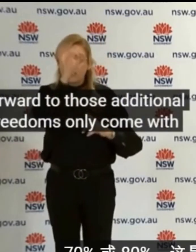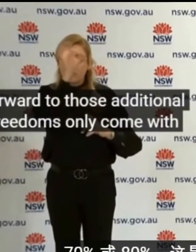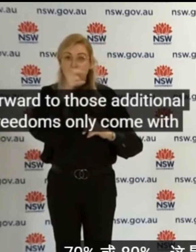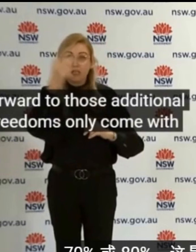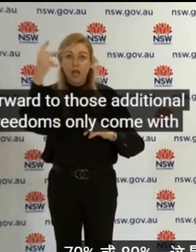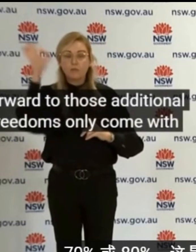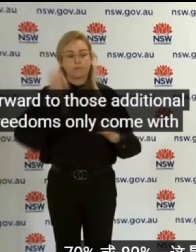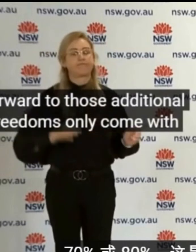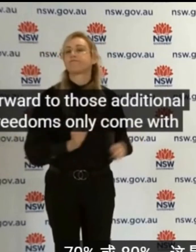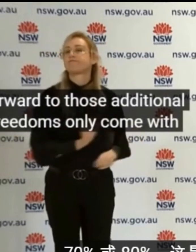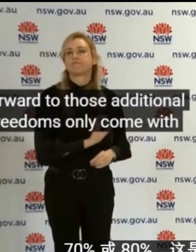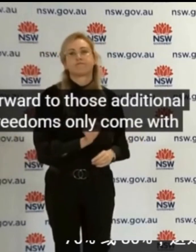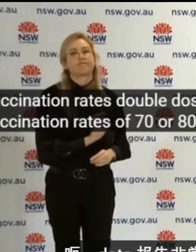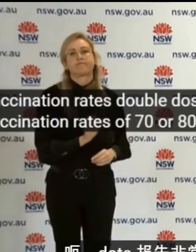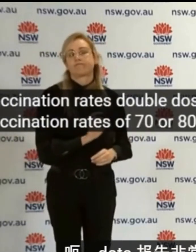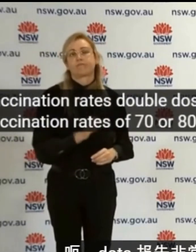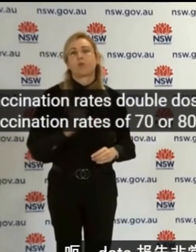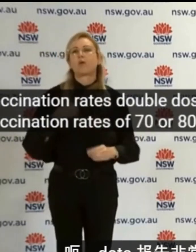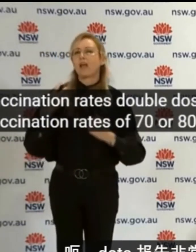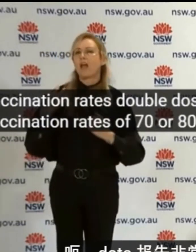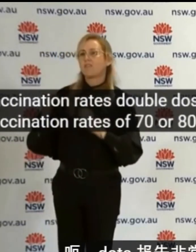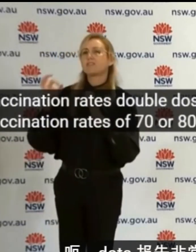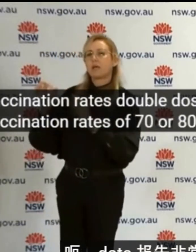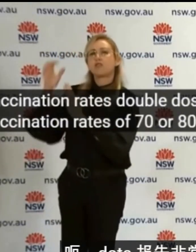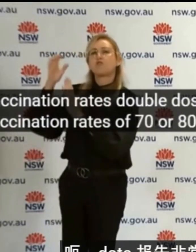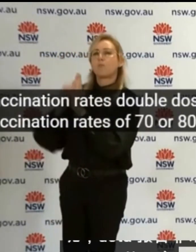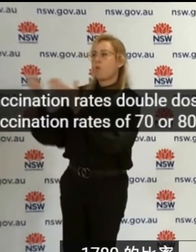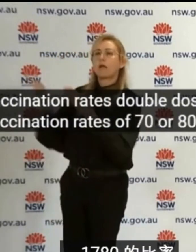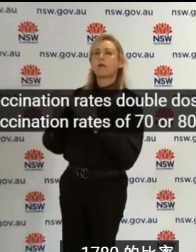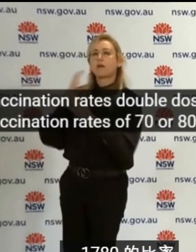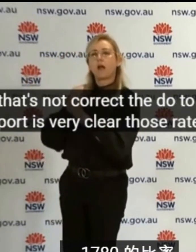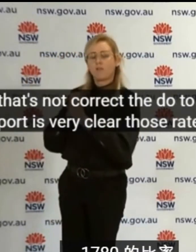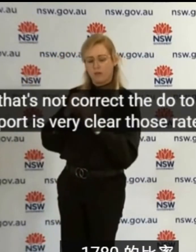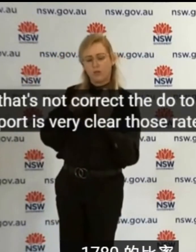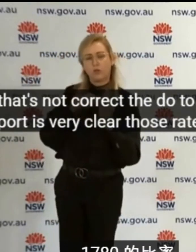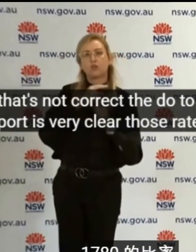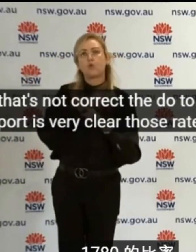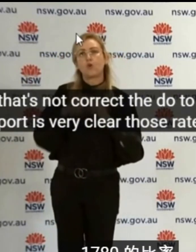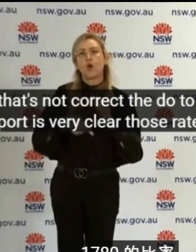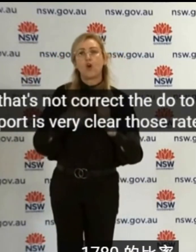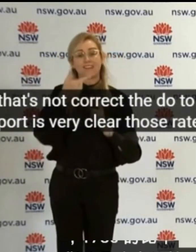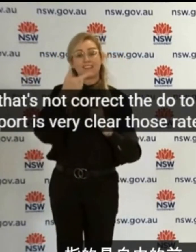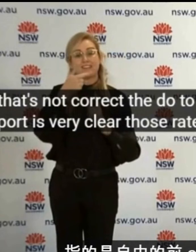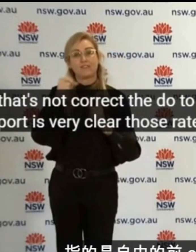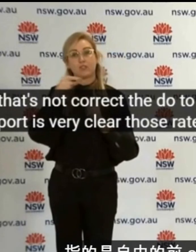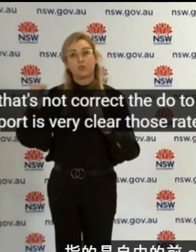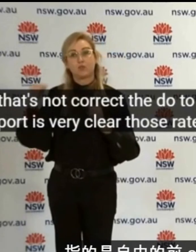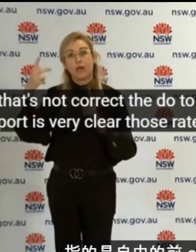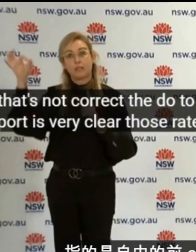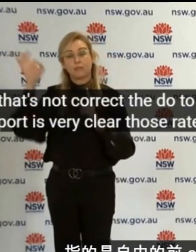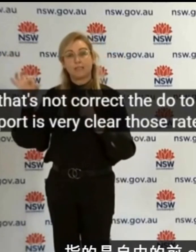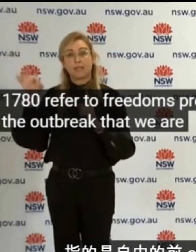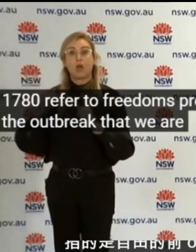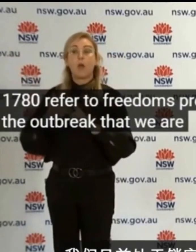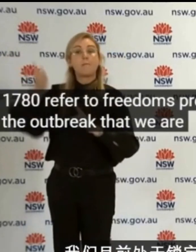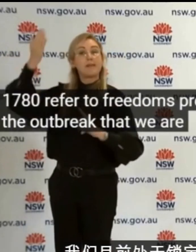The Doherty report is very clear. Those rates of 70 and 80 refer to freedoms pre the outbreak. But we are currently in